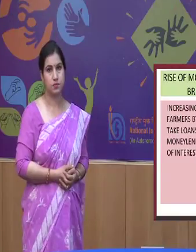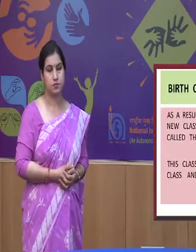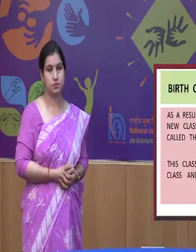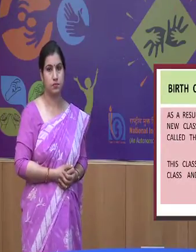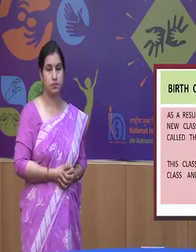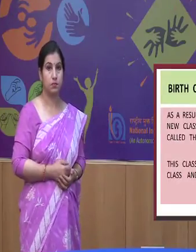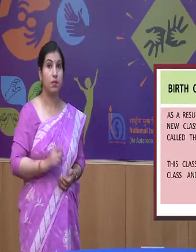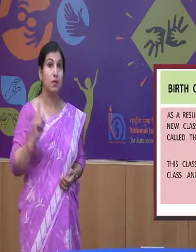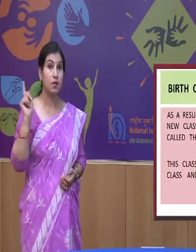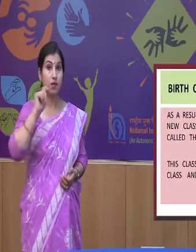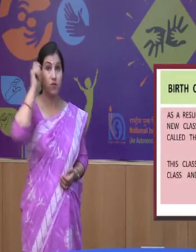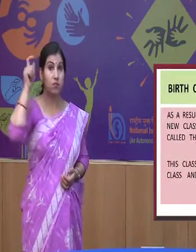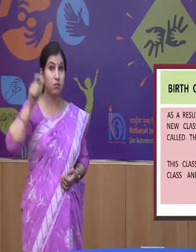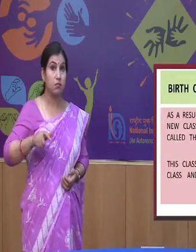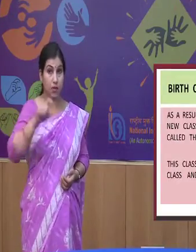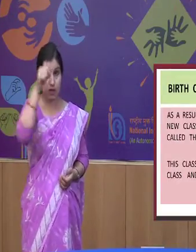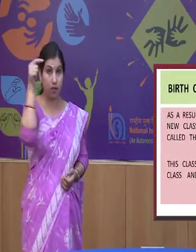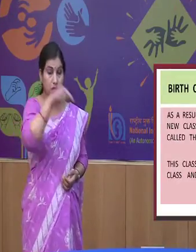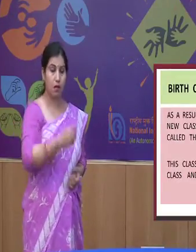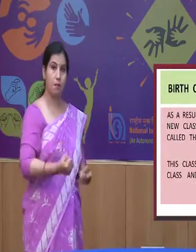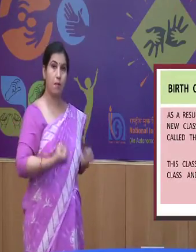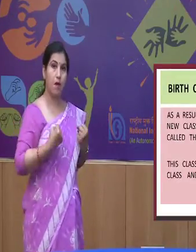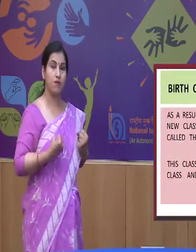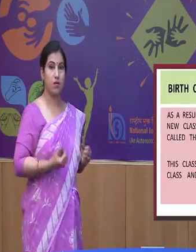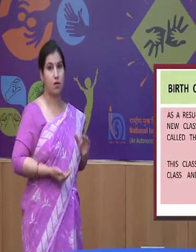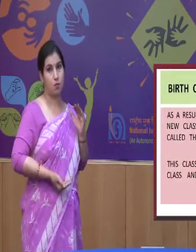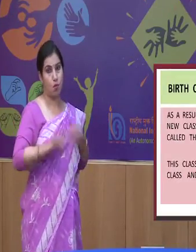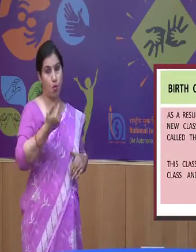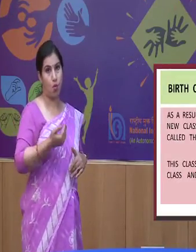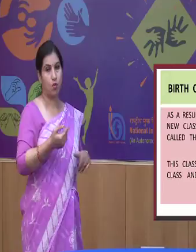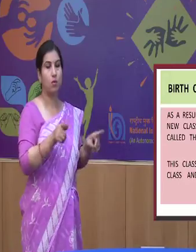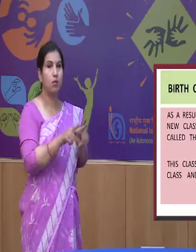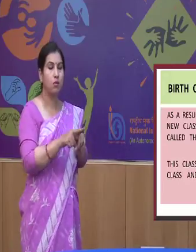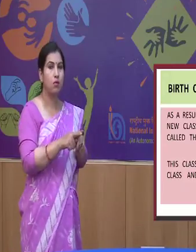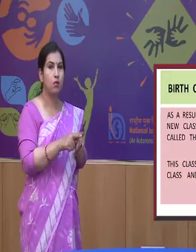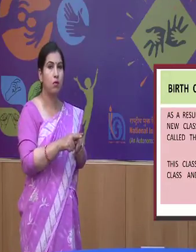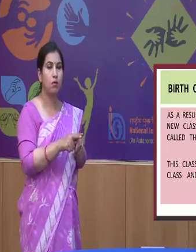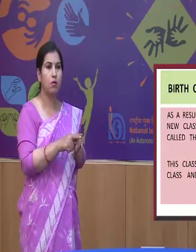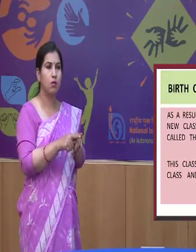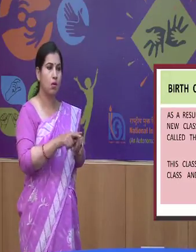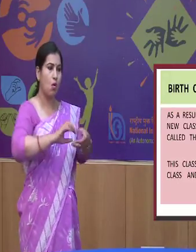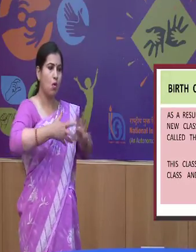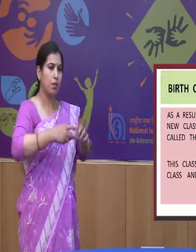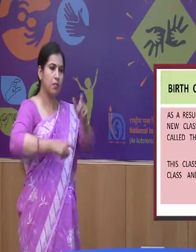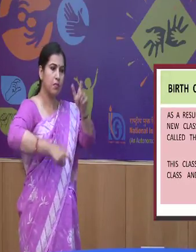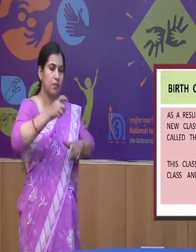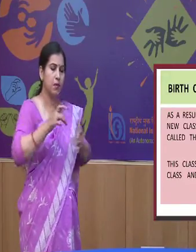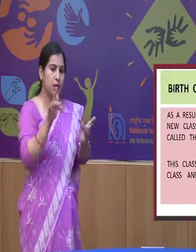The British power in India gave birth to a new class of people called as middle